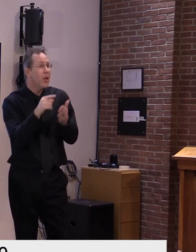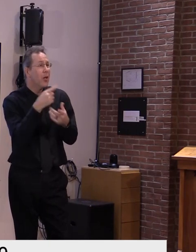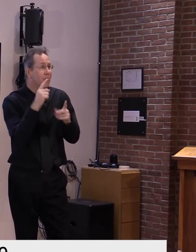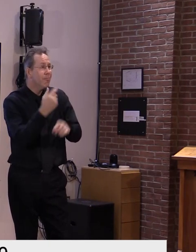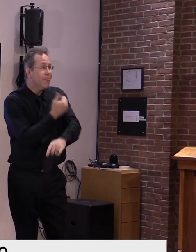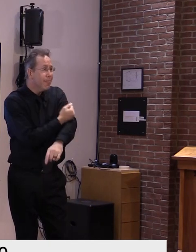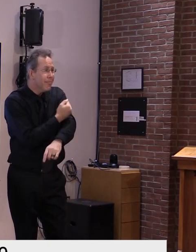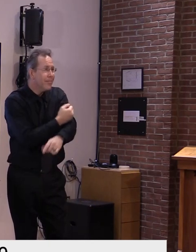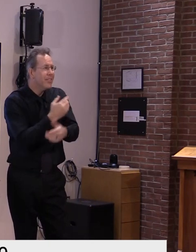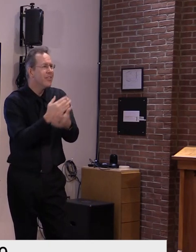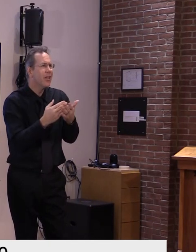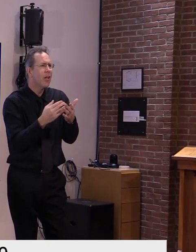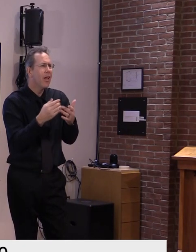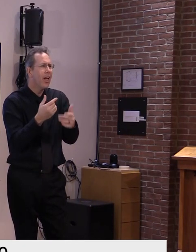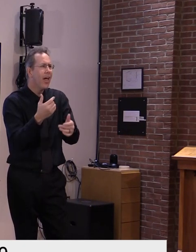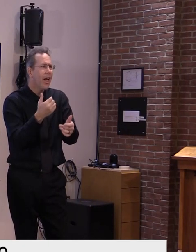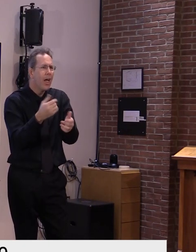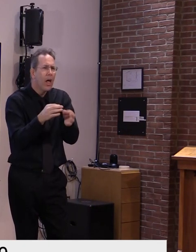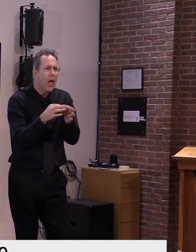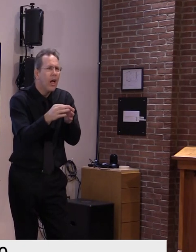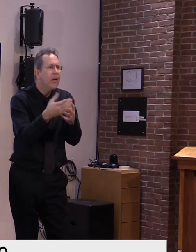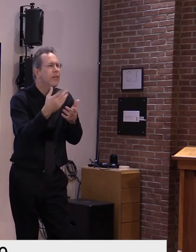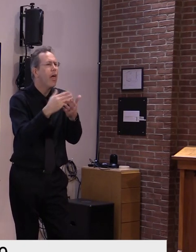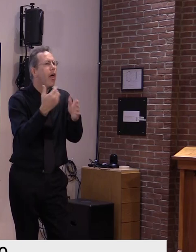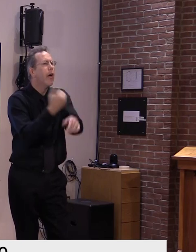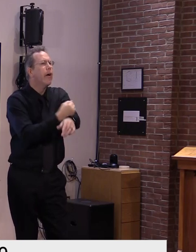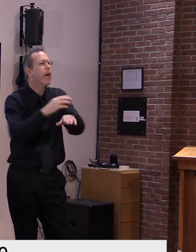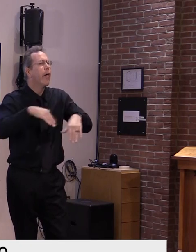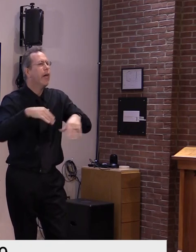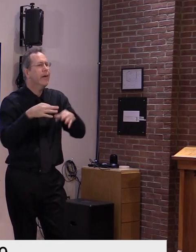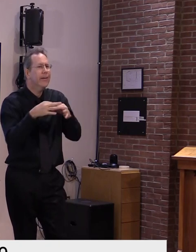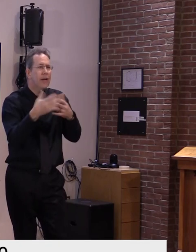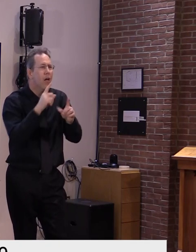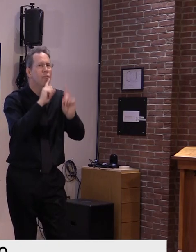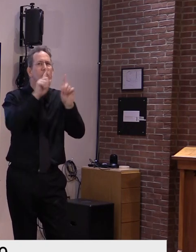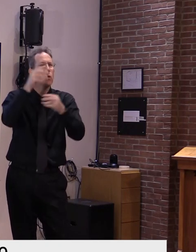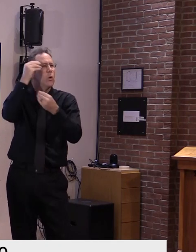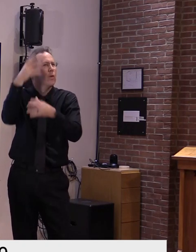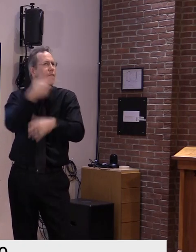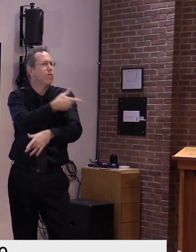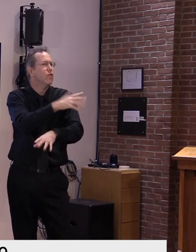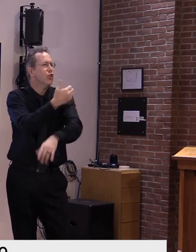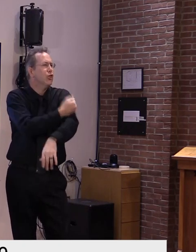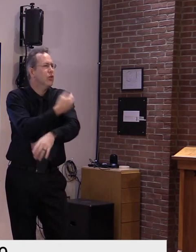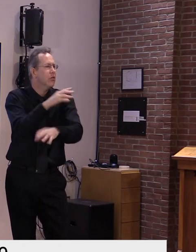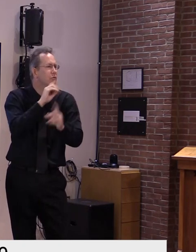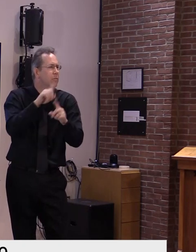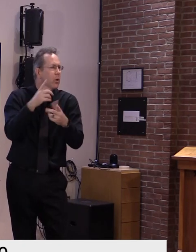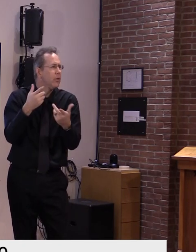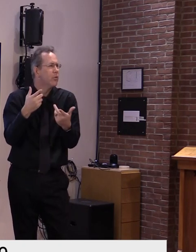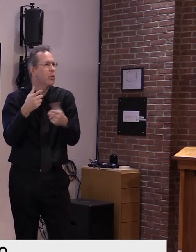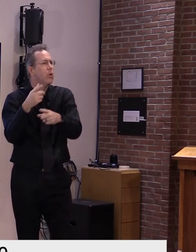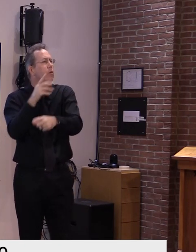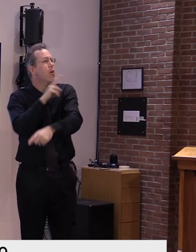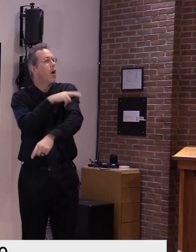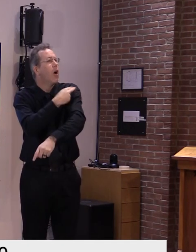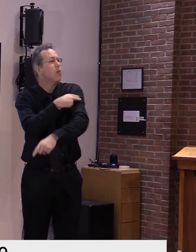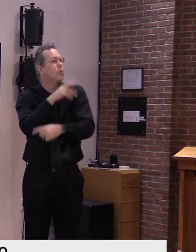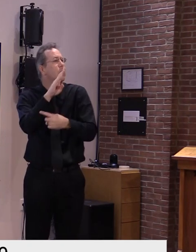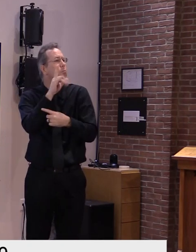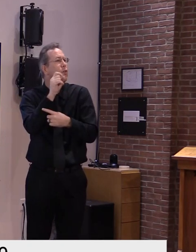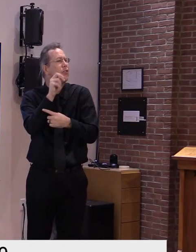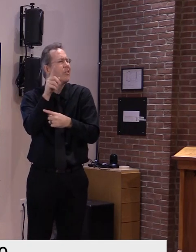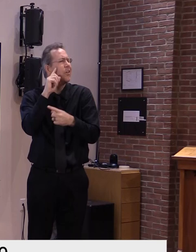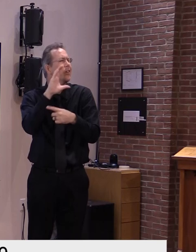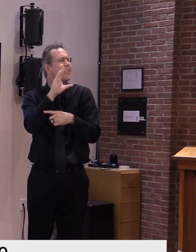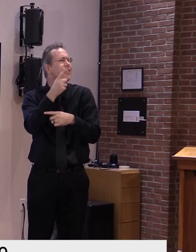occurred at UVMMC. So these numbers are very likely underreported and even likely significantly